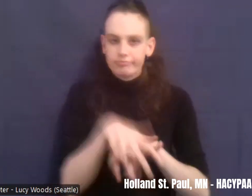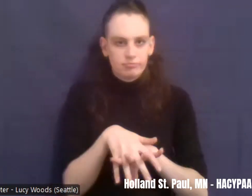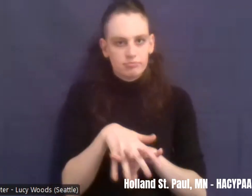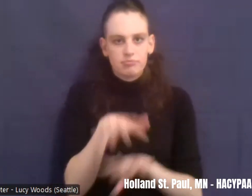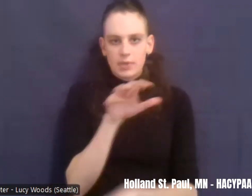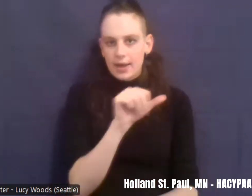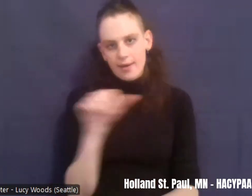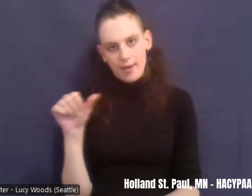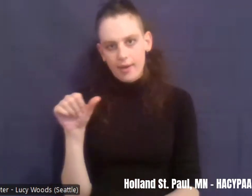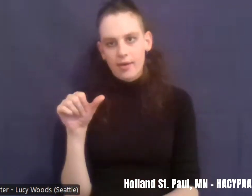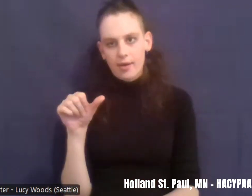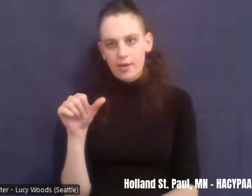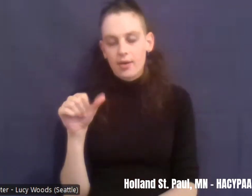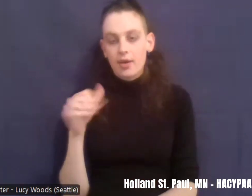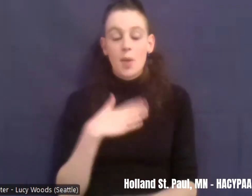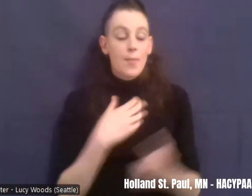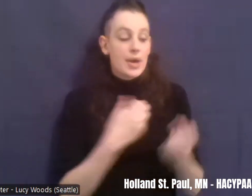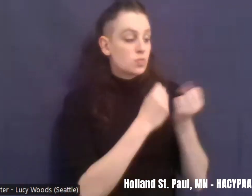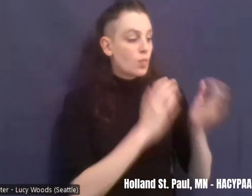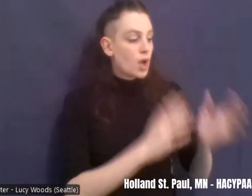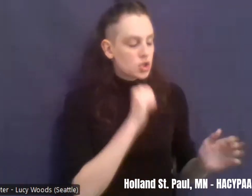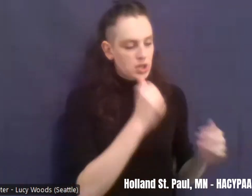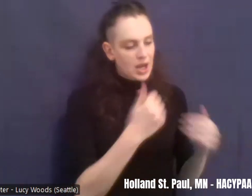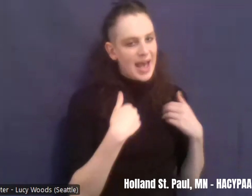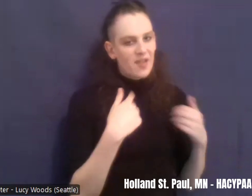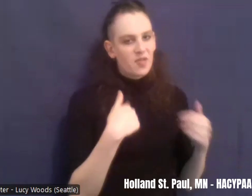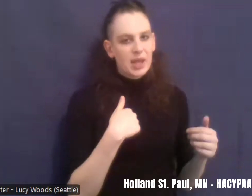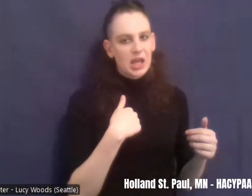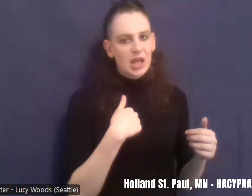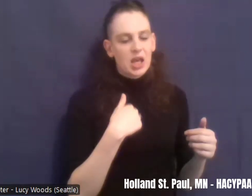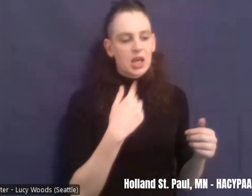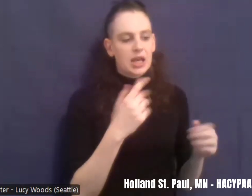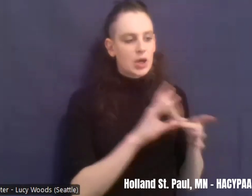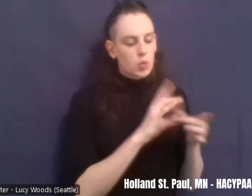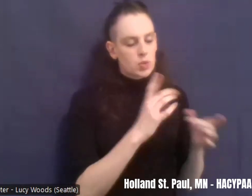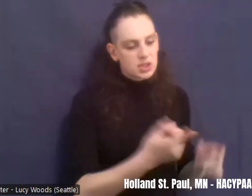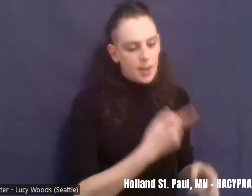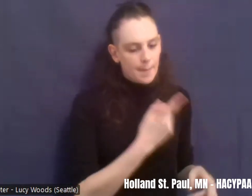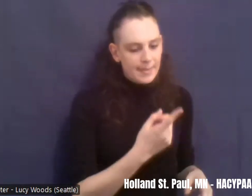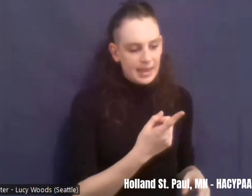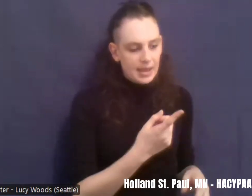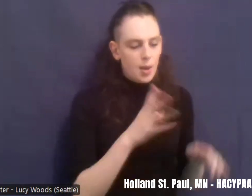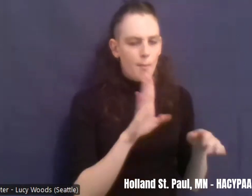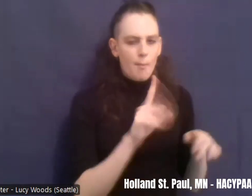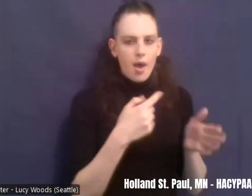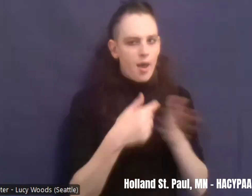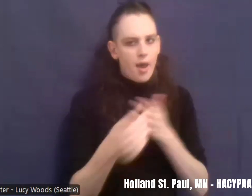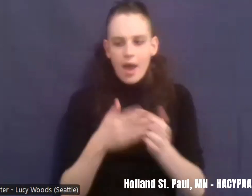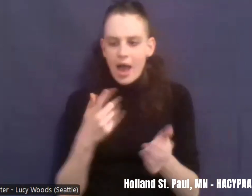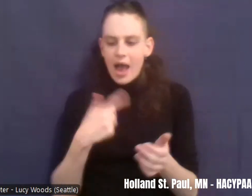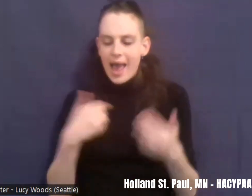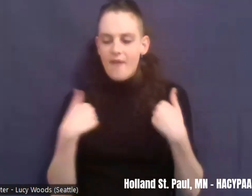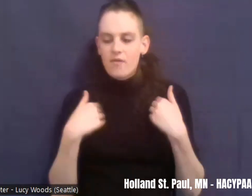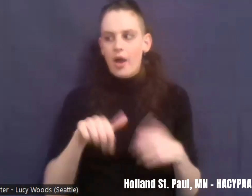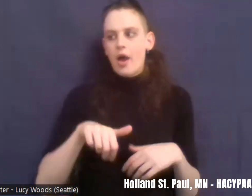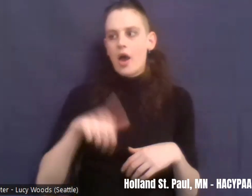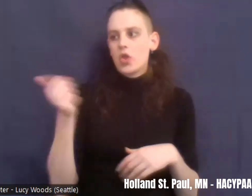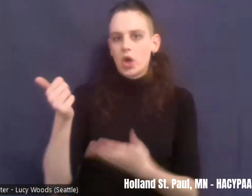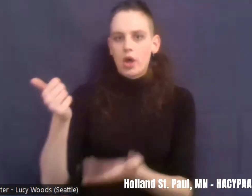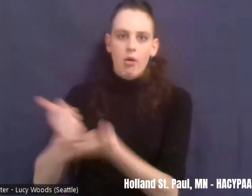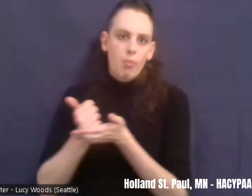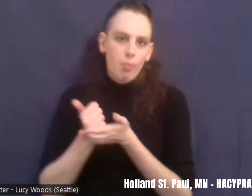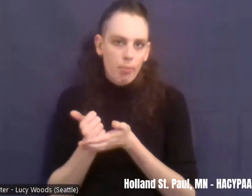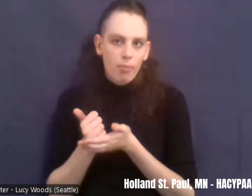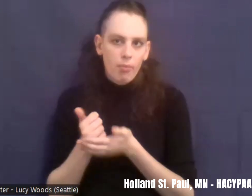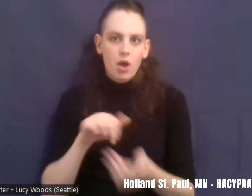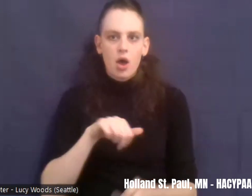just because my sponsor doesn't have me on something inside Alcoholics Anonymous exactly doesn't mean I can't like seek other like outside help to like,